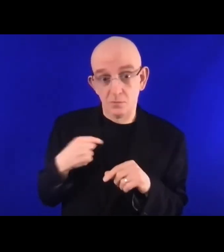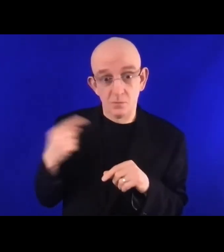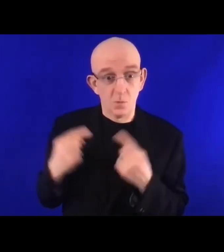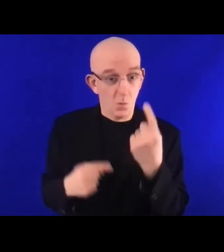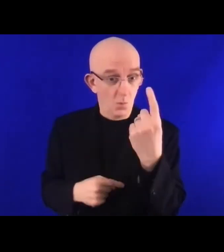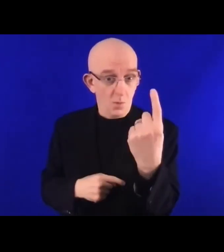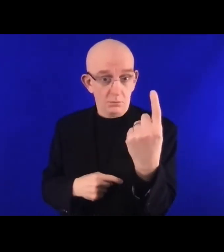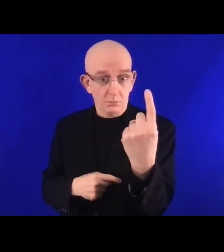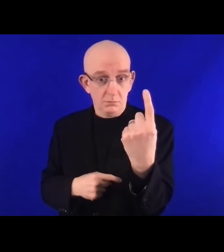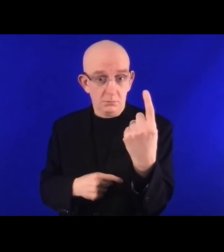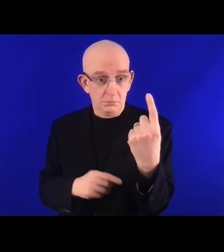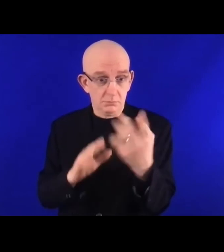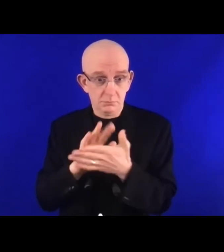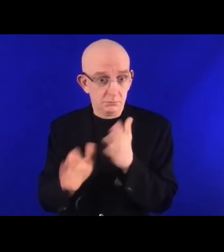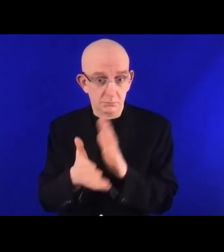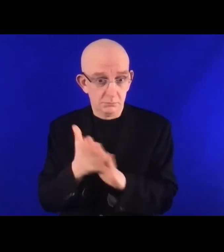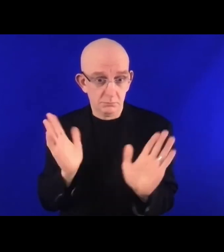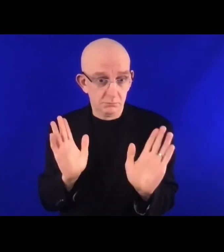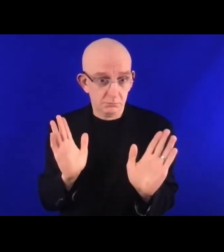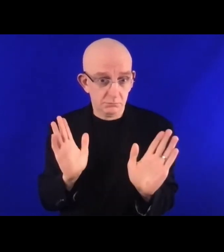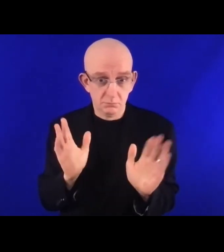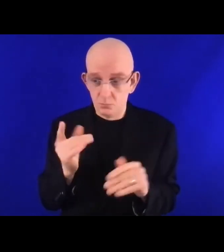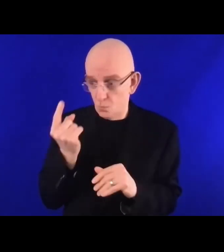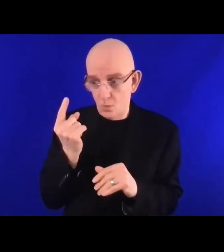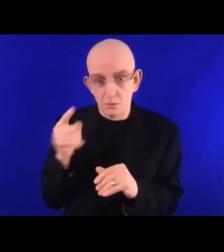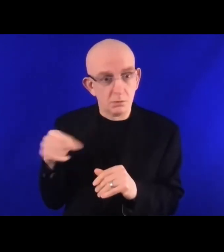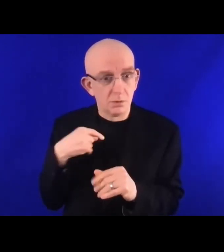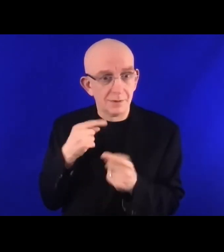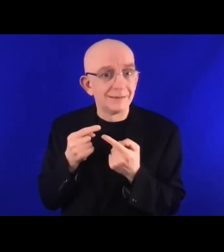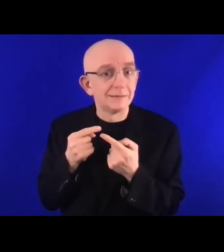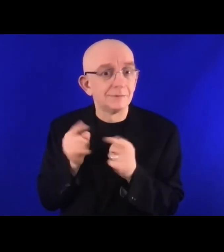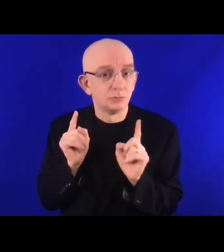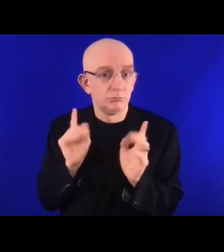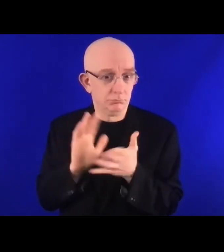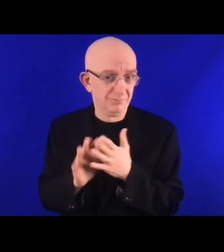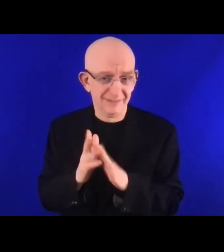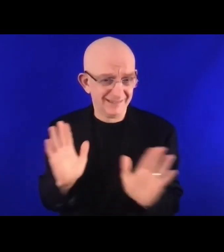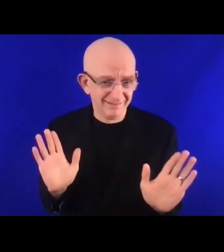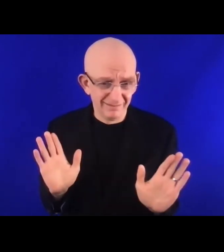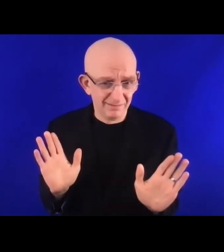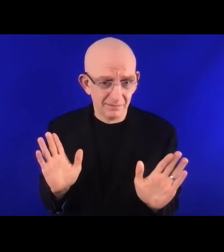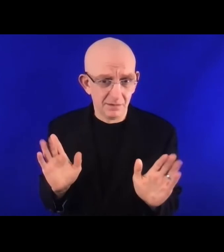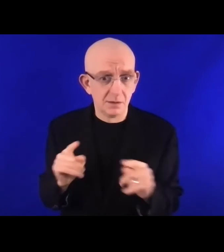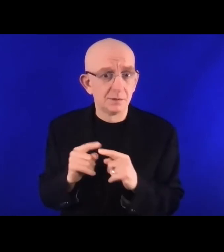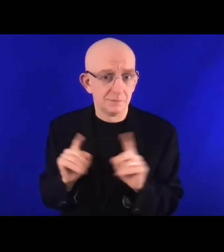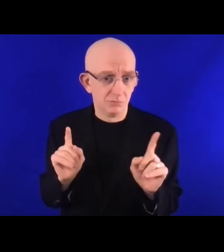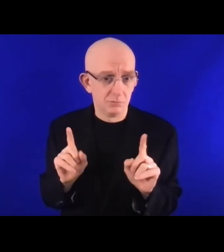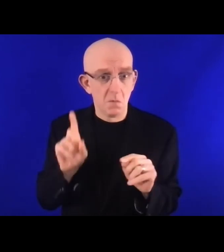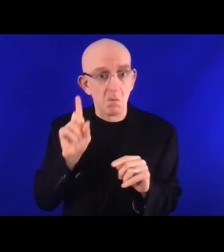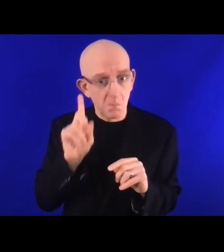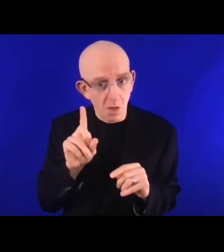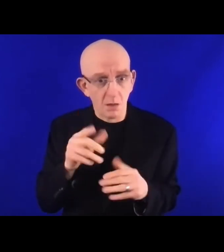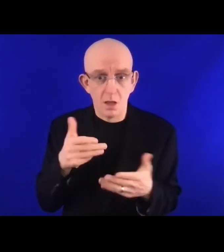to be present in decision-making processes in order to change things, in